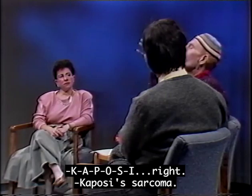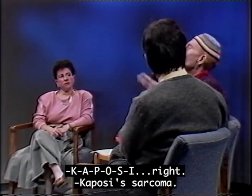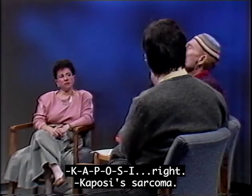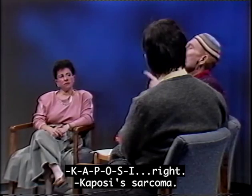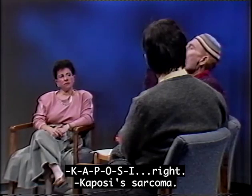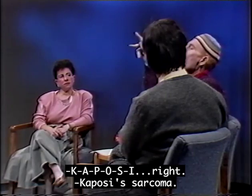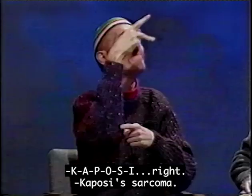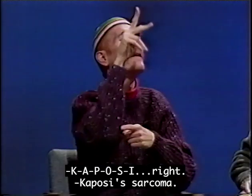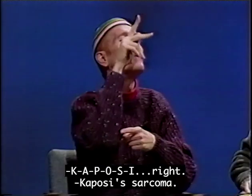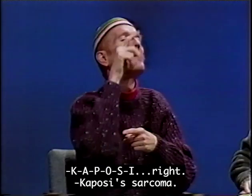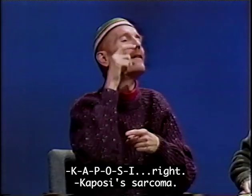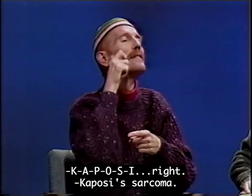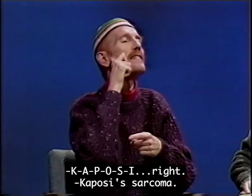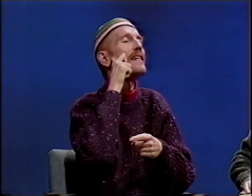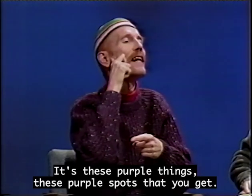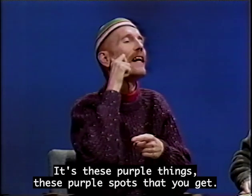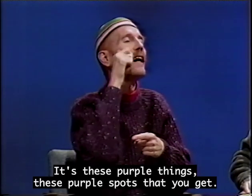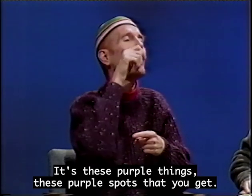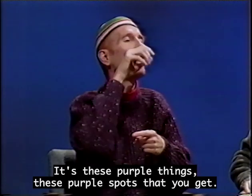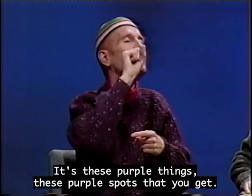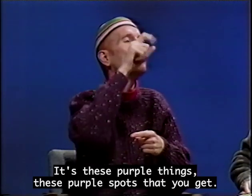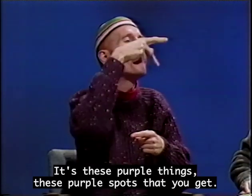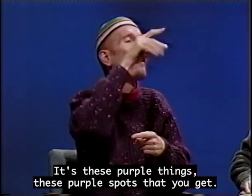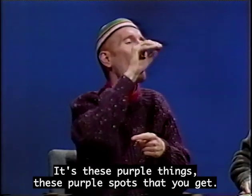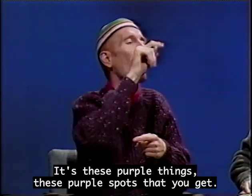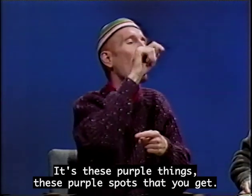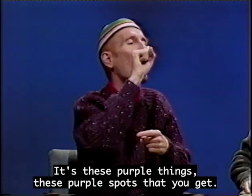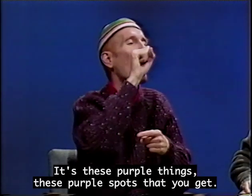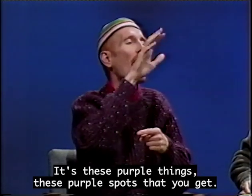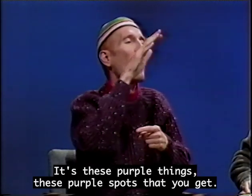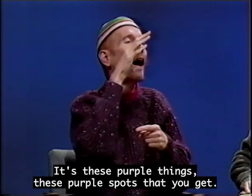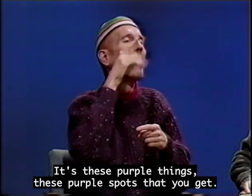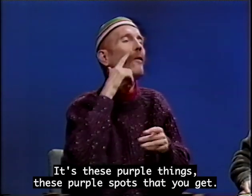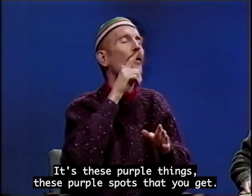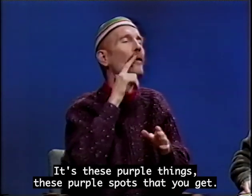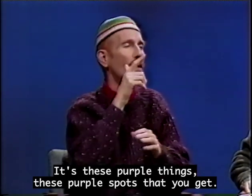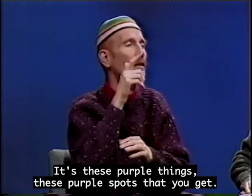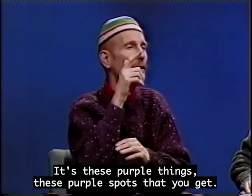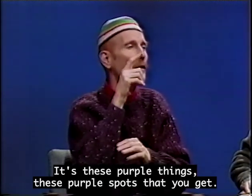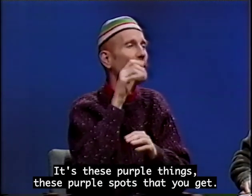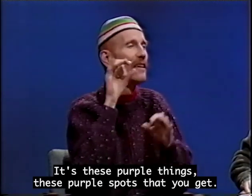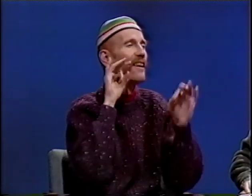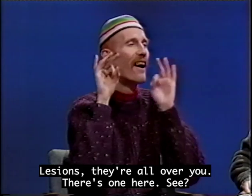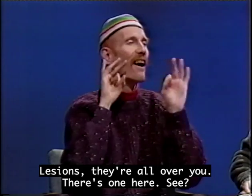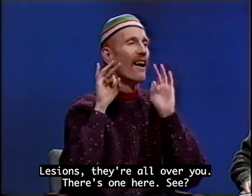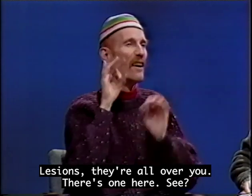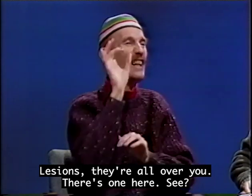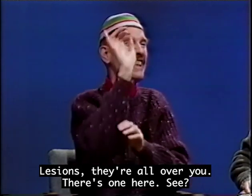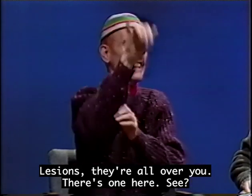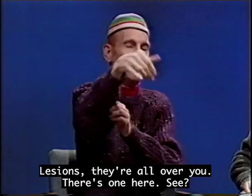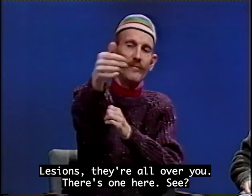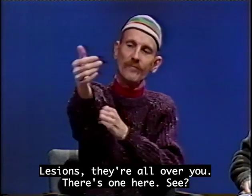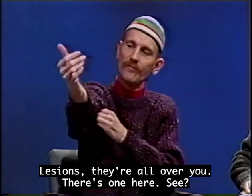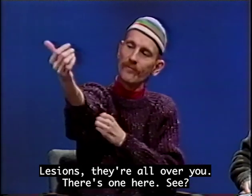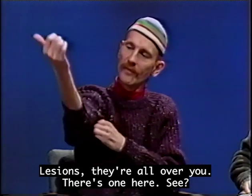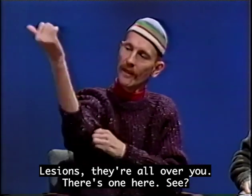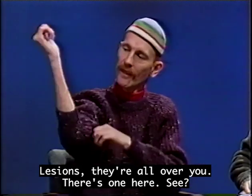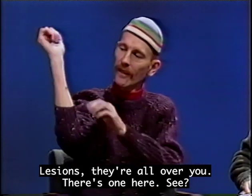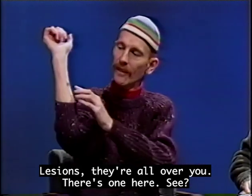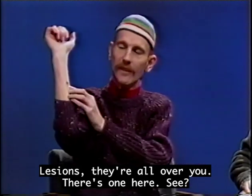Sarcoma. Right. It's these purple things, these purple spots that you get. Lesions, they're all over you. There's one